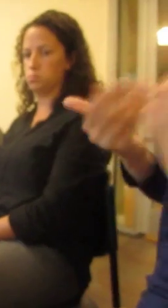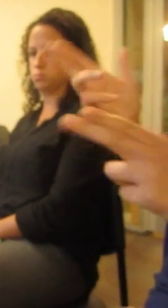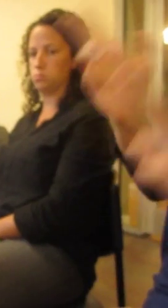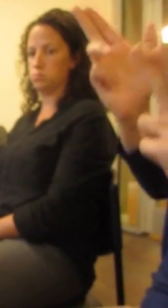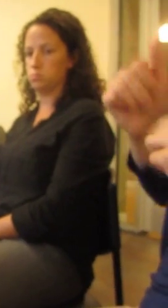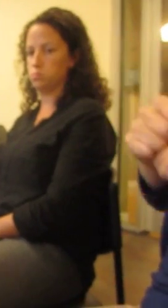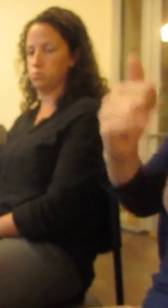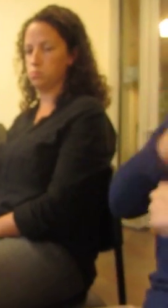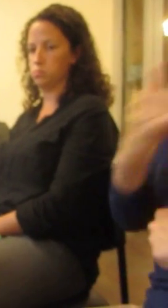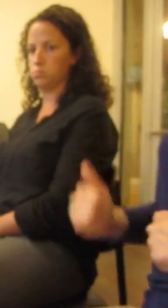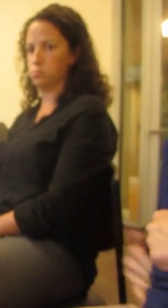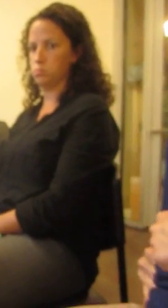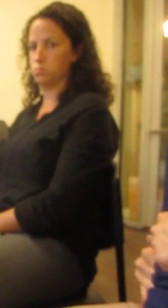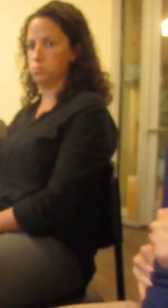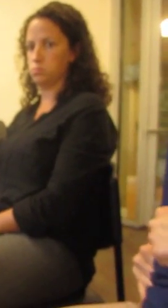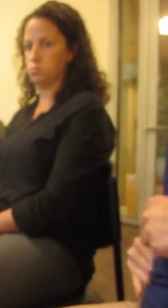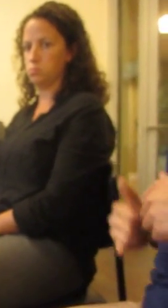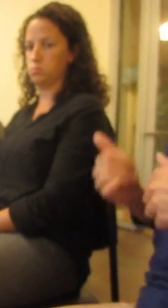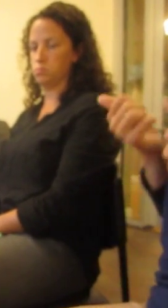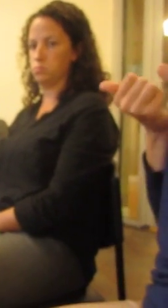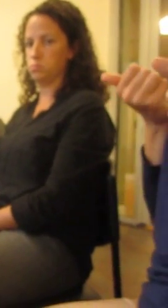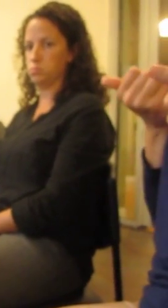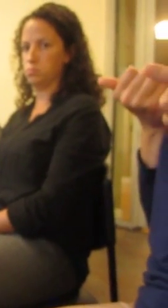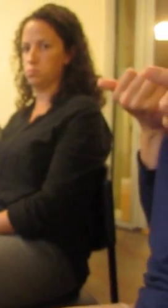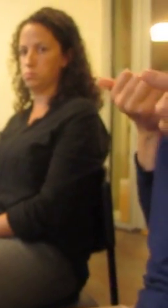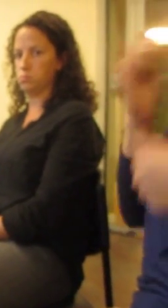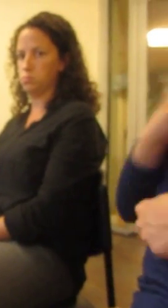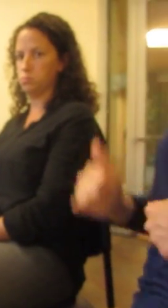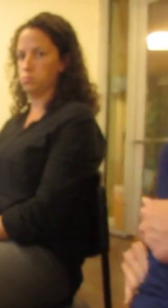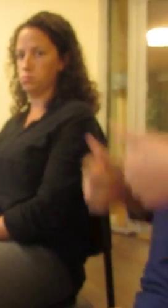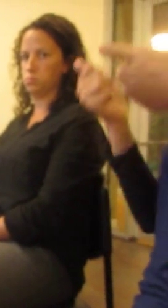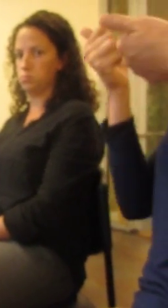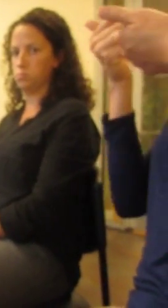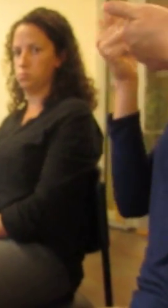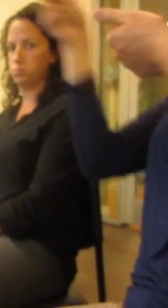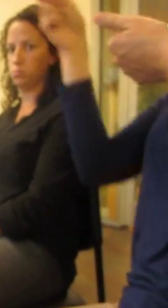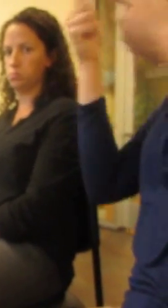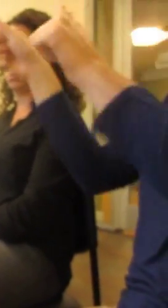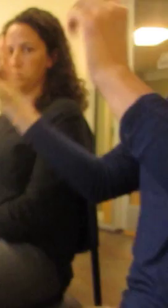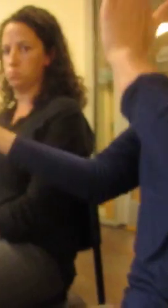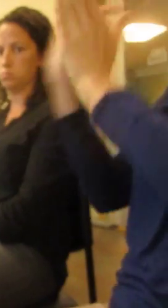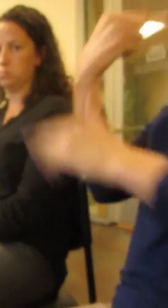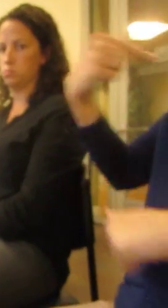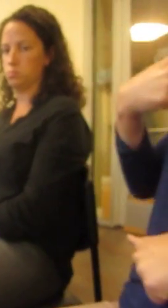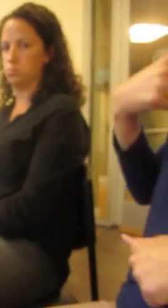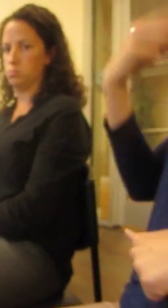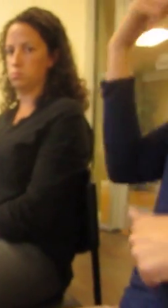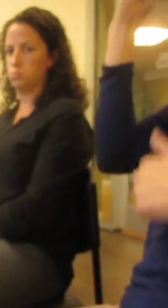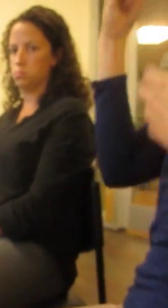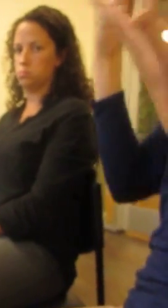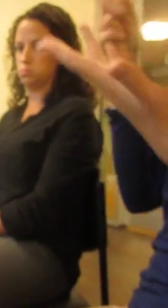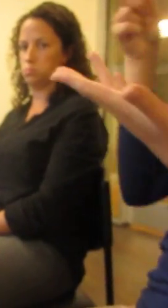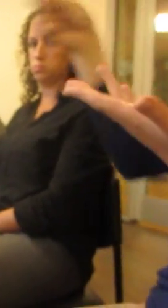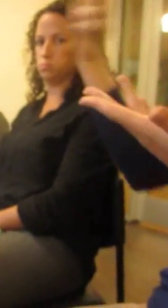has just basically kind of tried to have me killed by saying I have a dangerous weapon brandished at City Hall when I don't. A corkscrew,